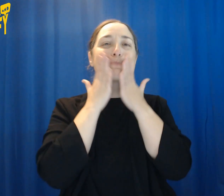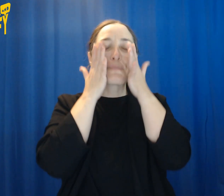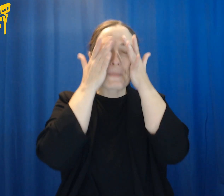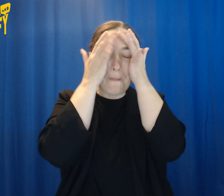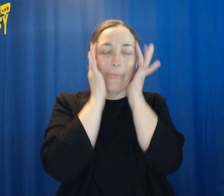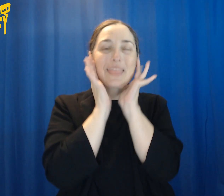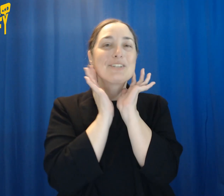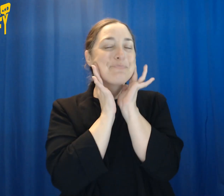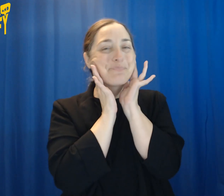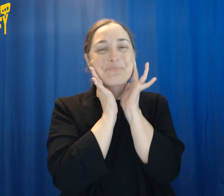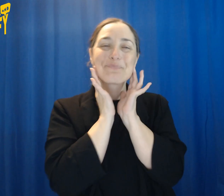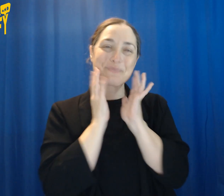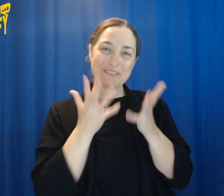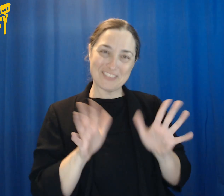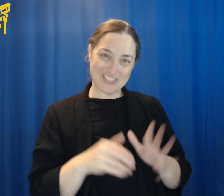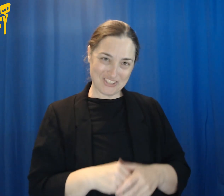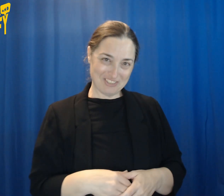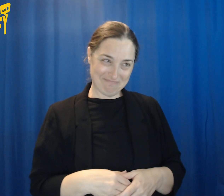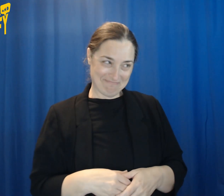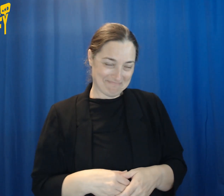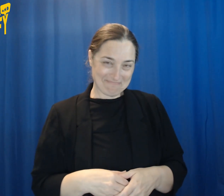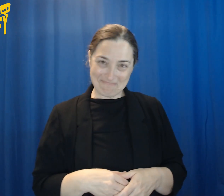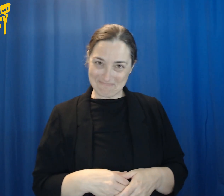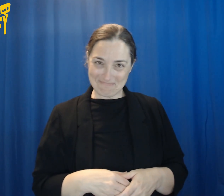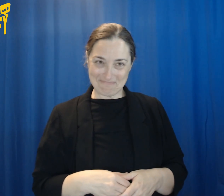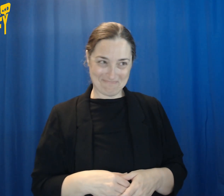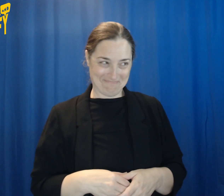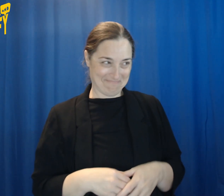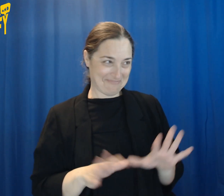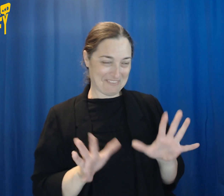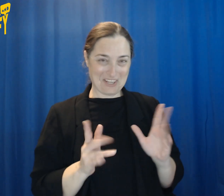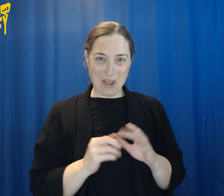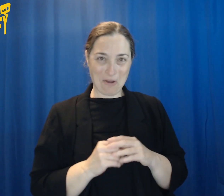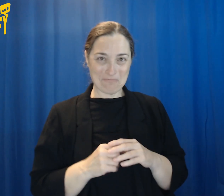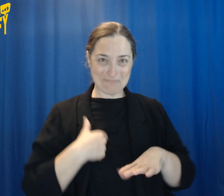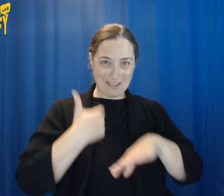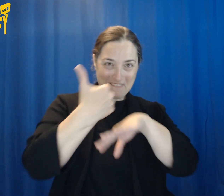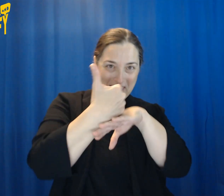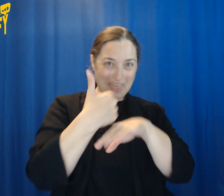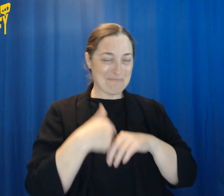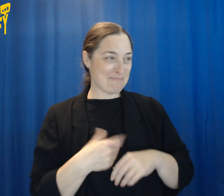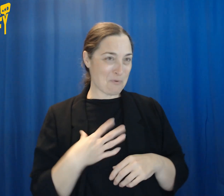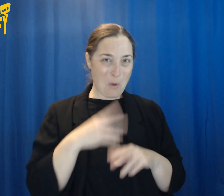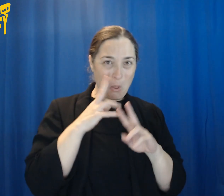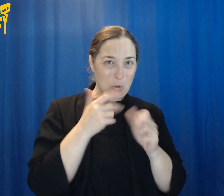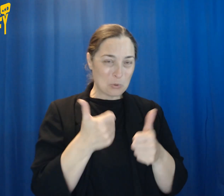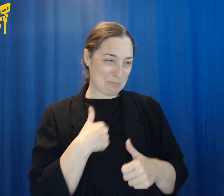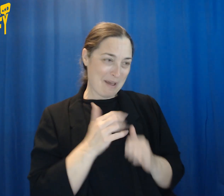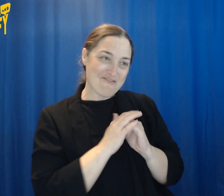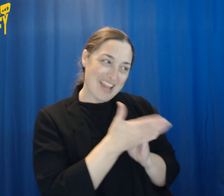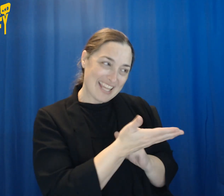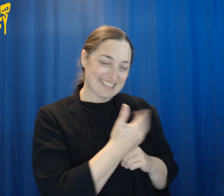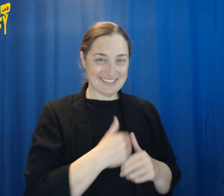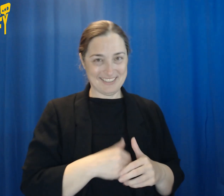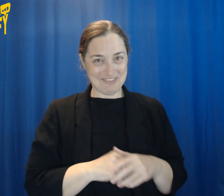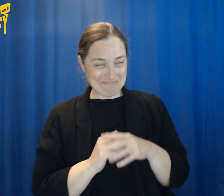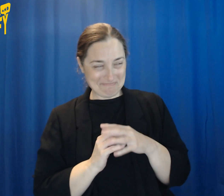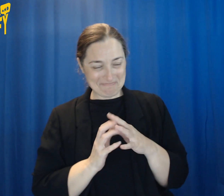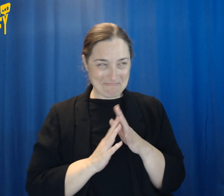foundation because I was just like, oh no, I want to look good for my friend. So yeah, I don't